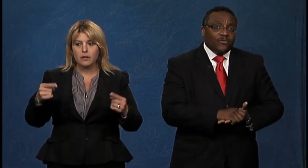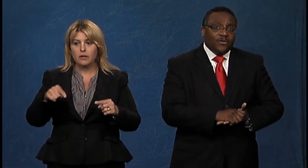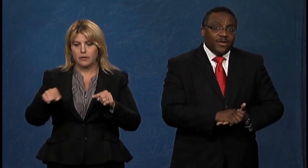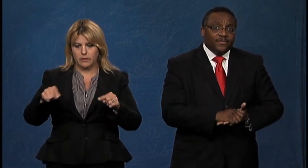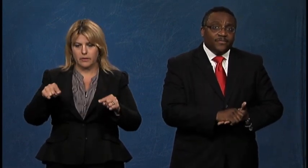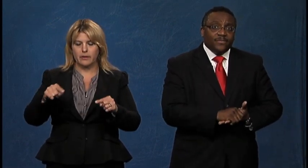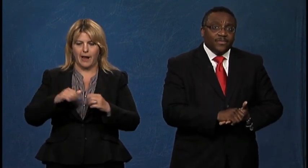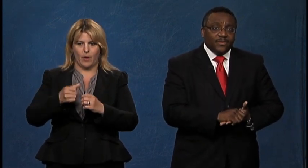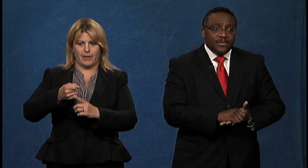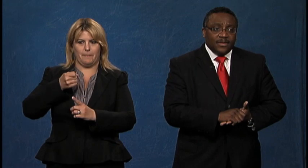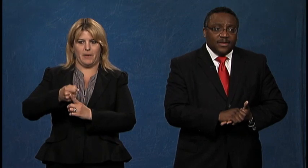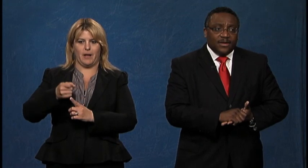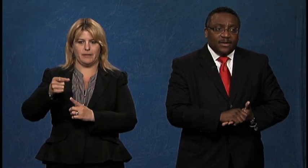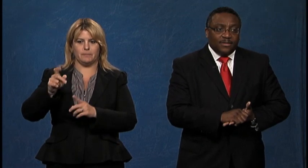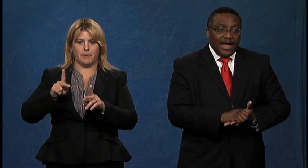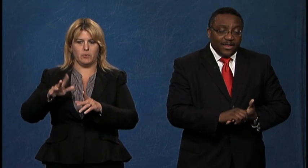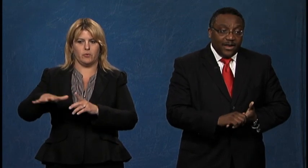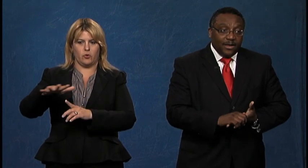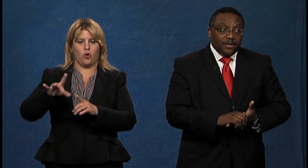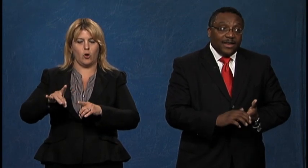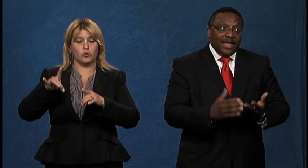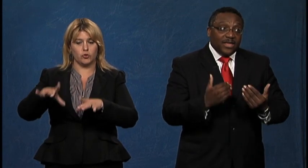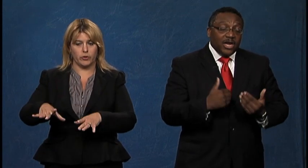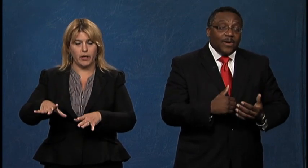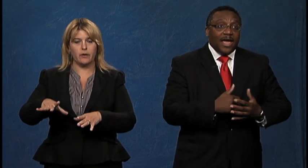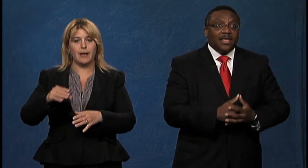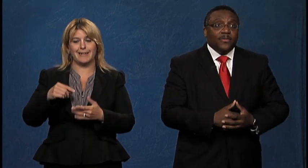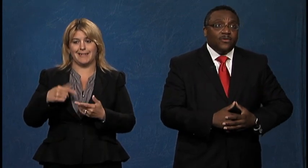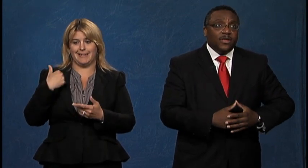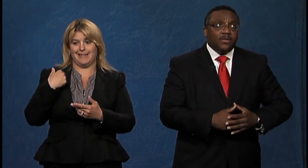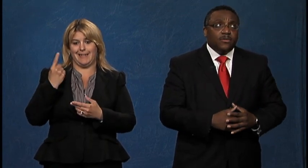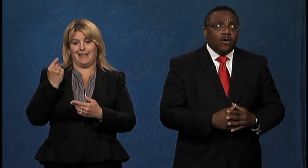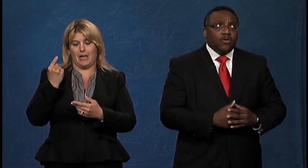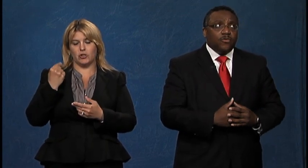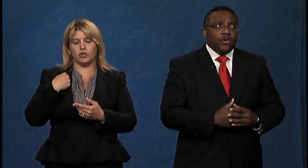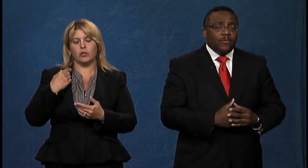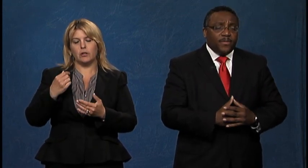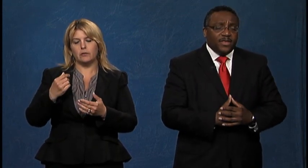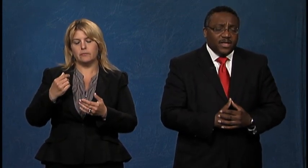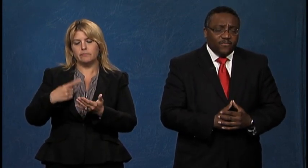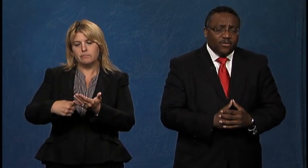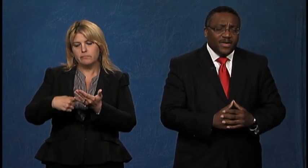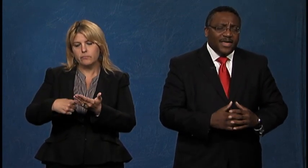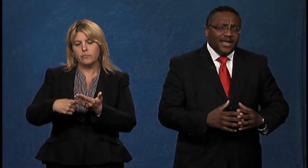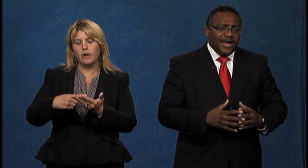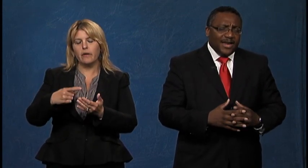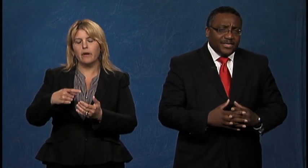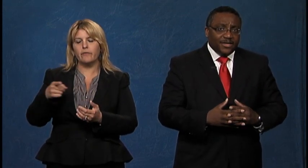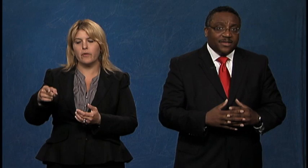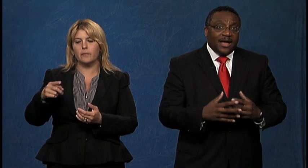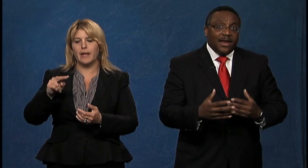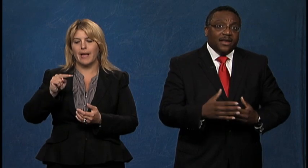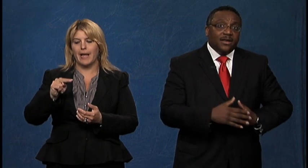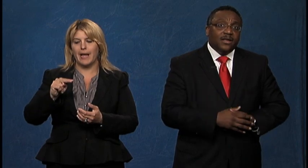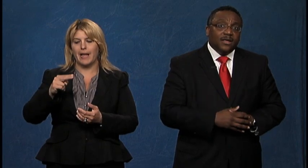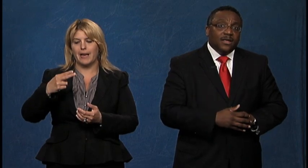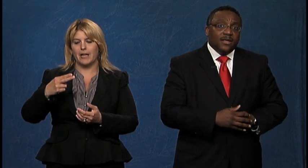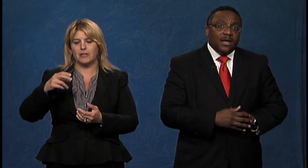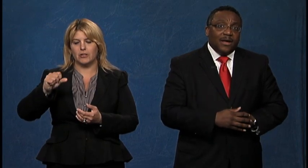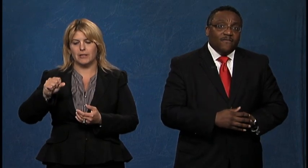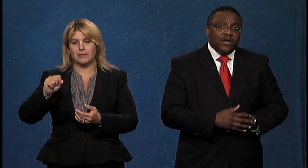there in Australia. Lastly, last year I had an opportunity to talk to a representative from NHS